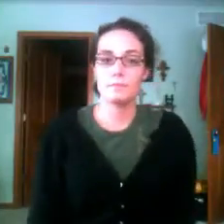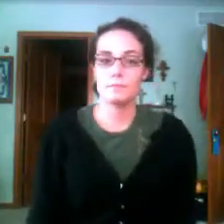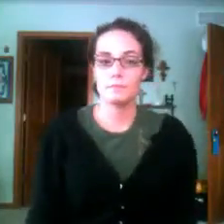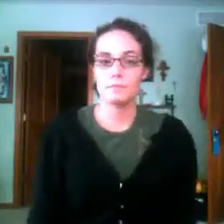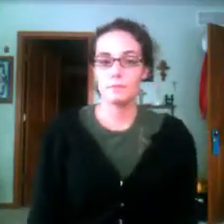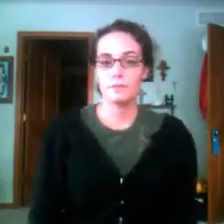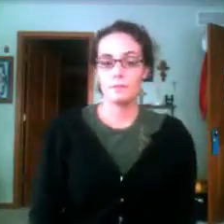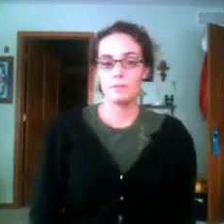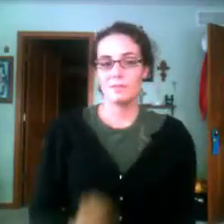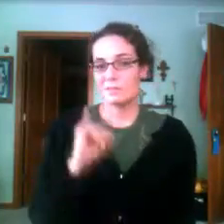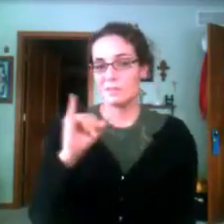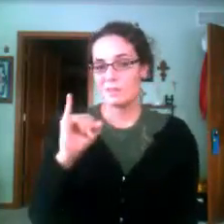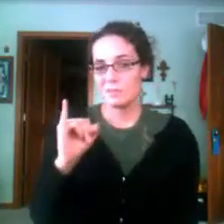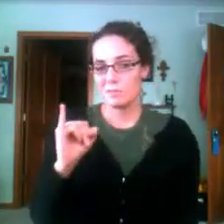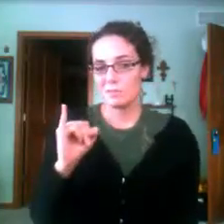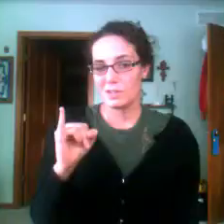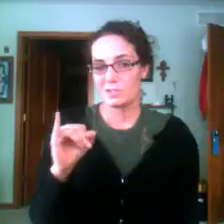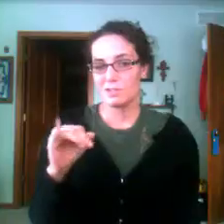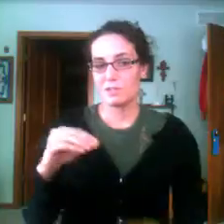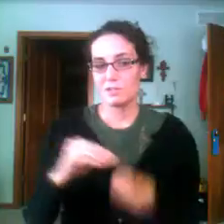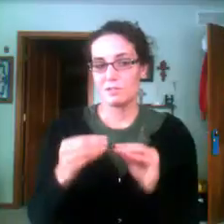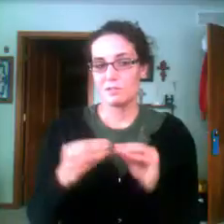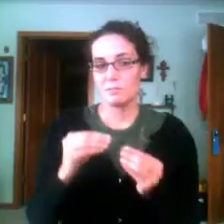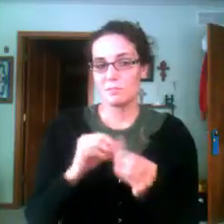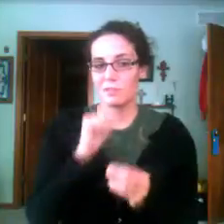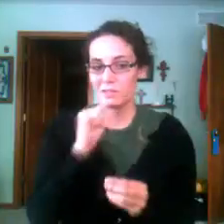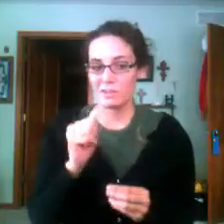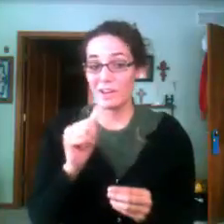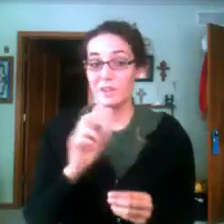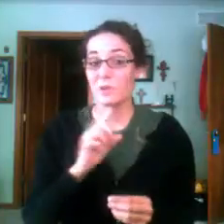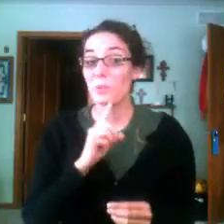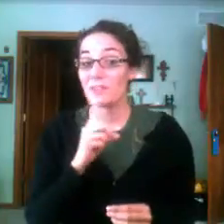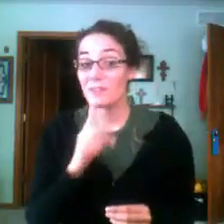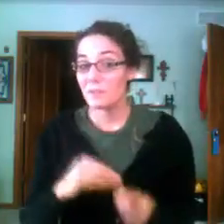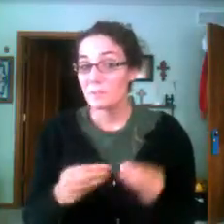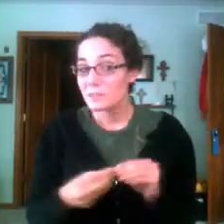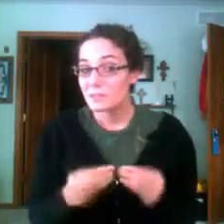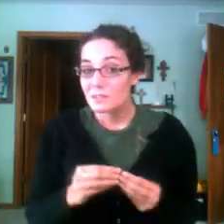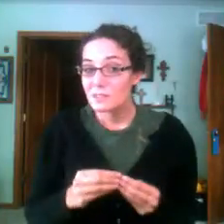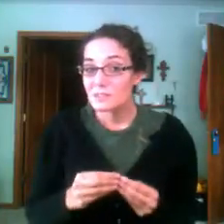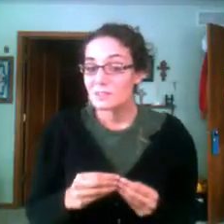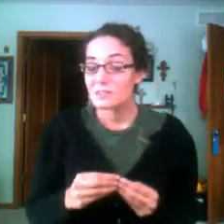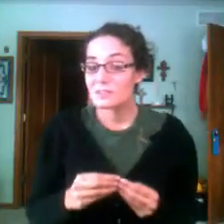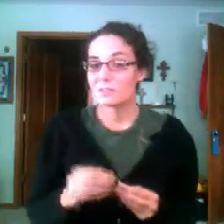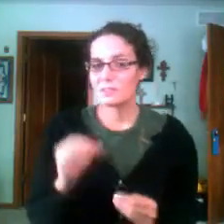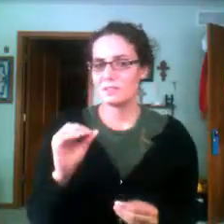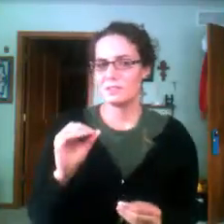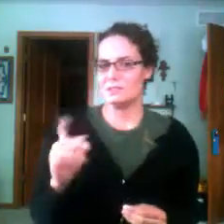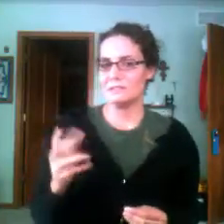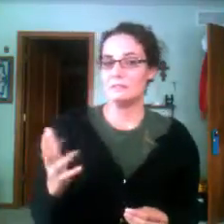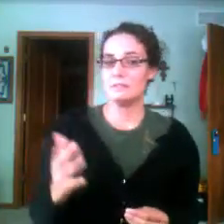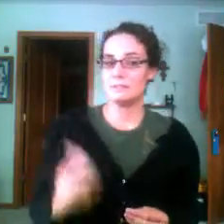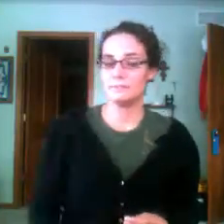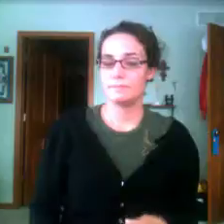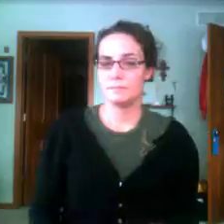The imaginary numbers are numbers that are not real. But that's okay with it. If you have a hard time understanding